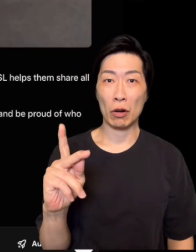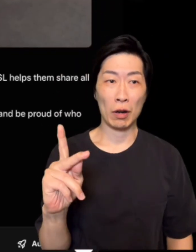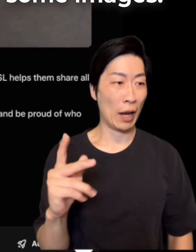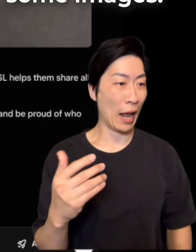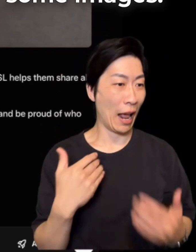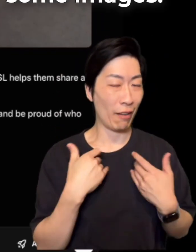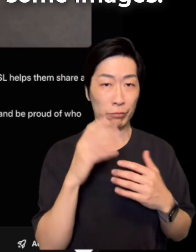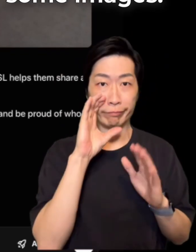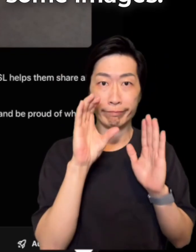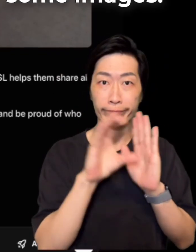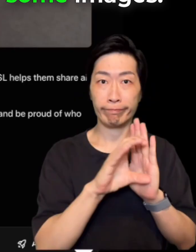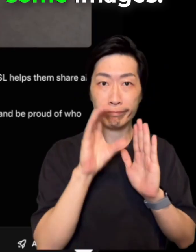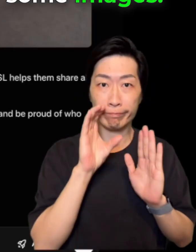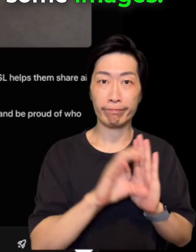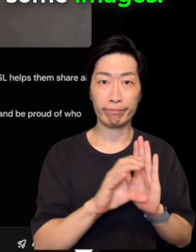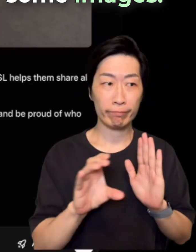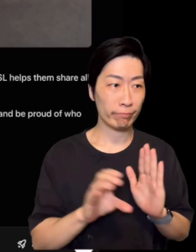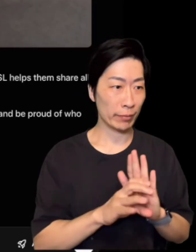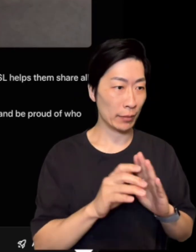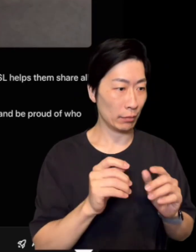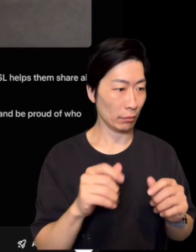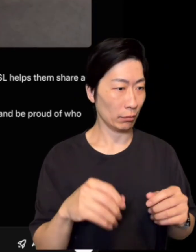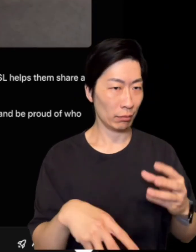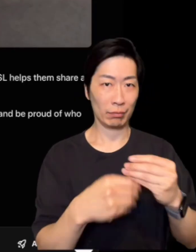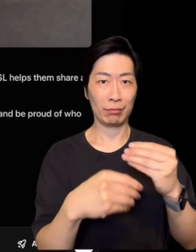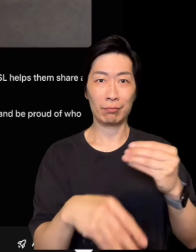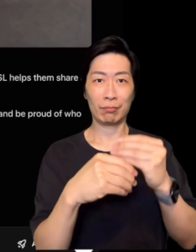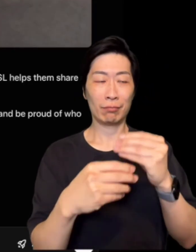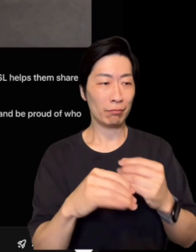Interesting. Grok added some images.